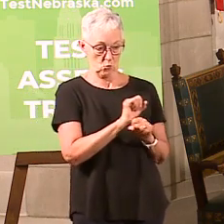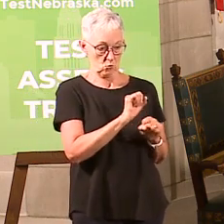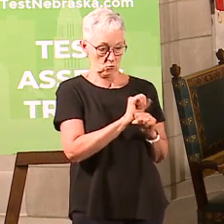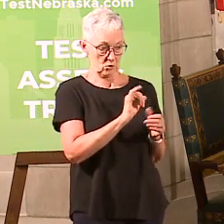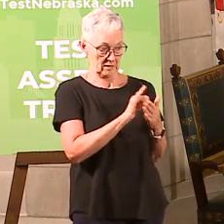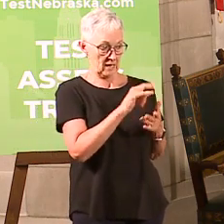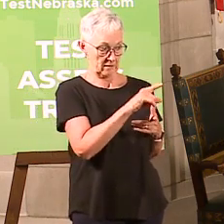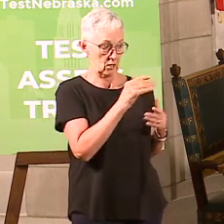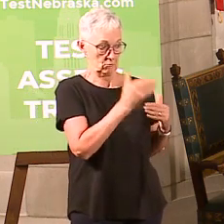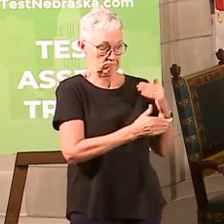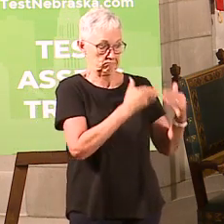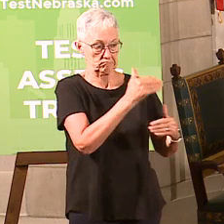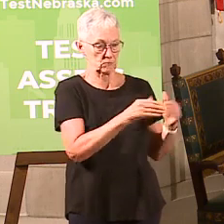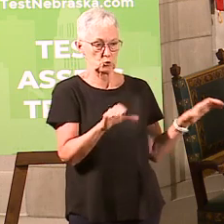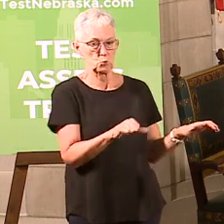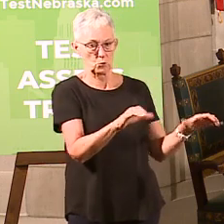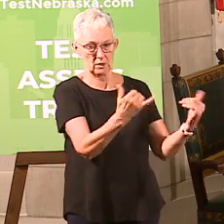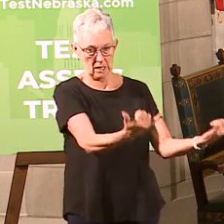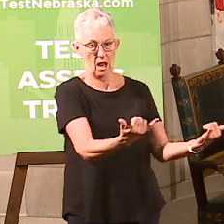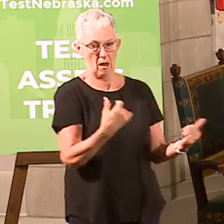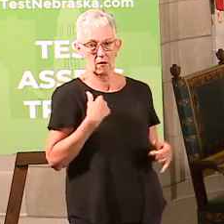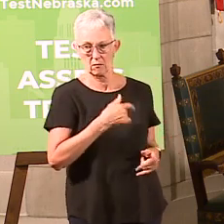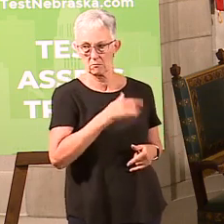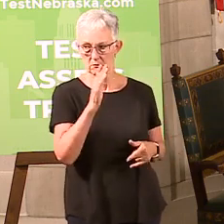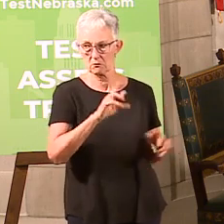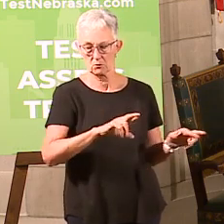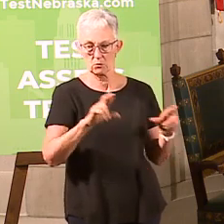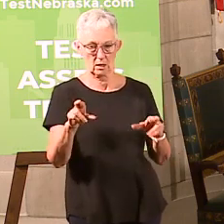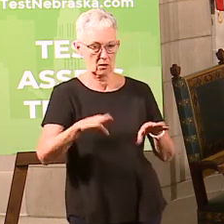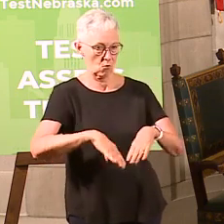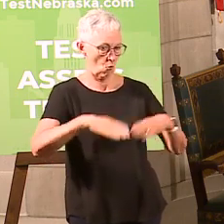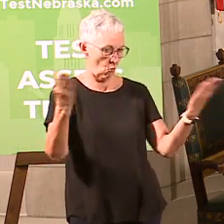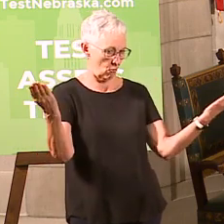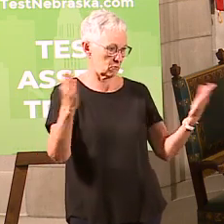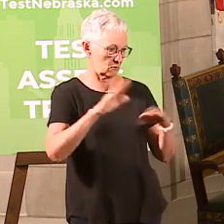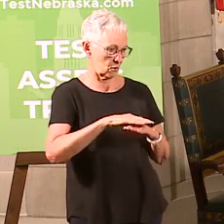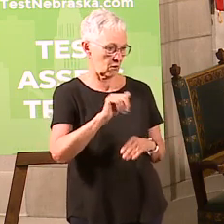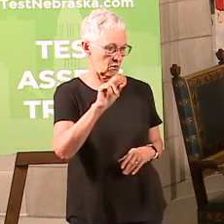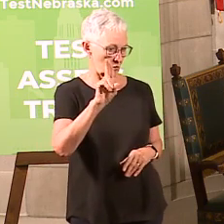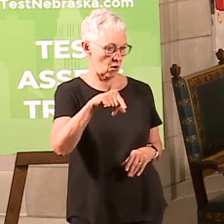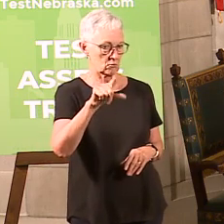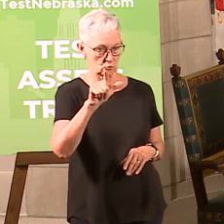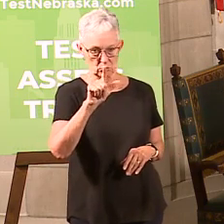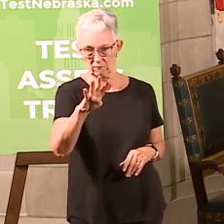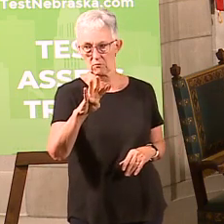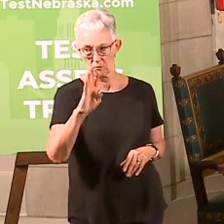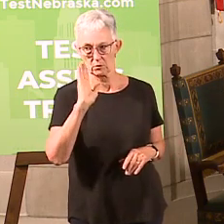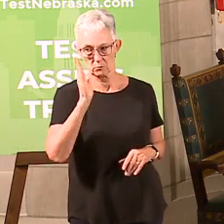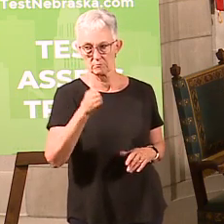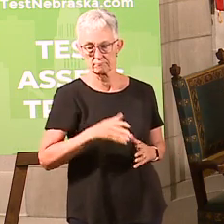happening confirms to me that we will be ready to open up our campuses on August 24th.